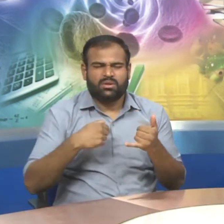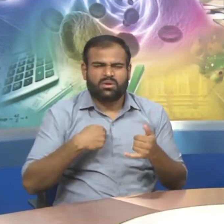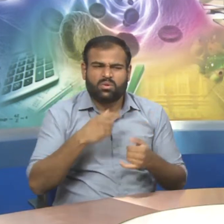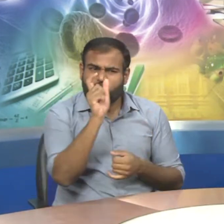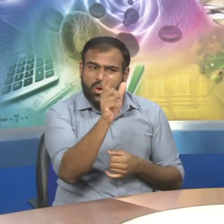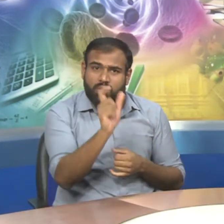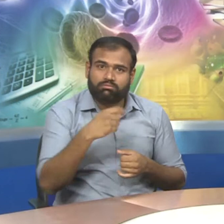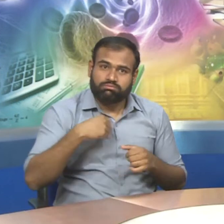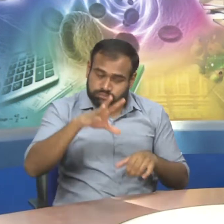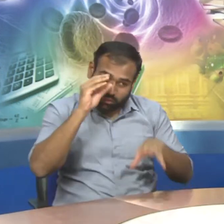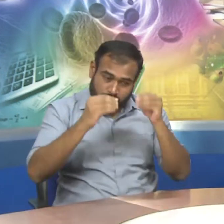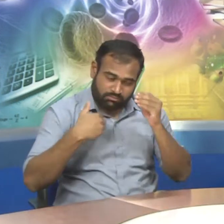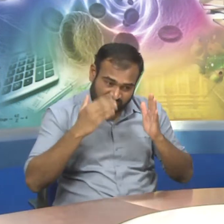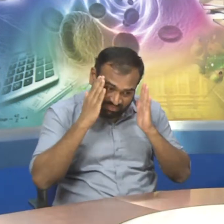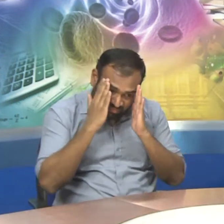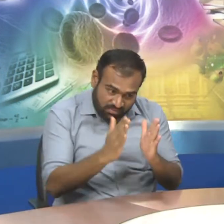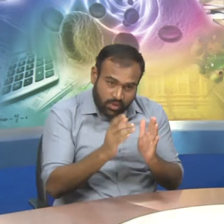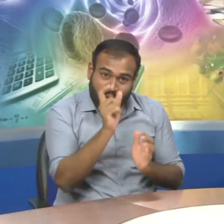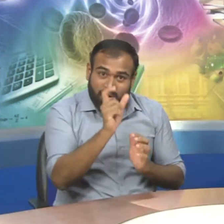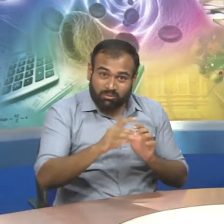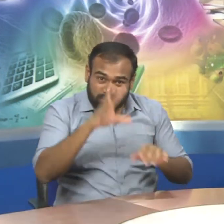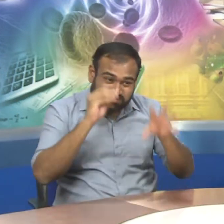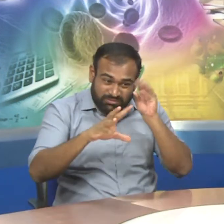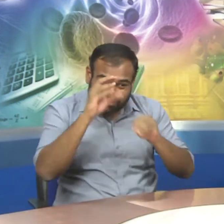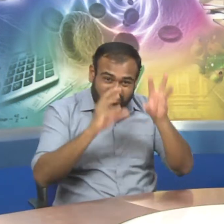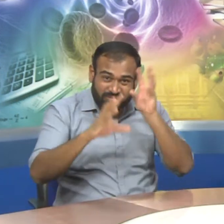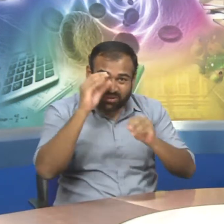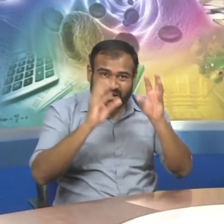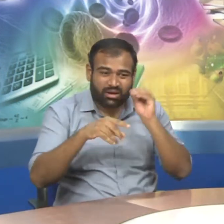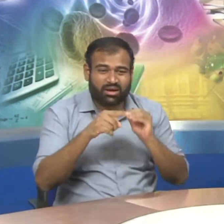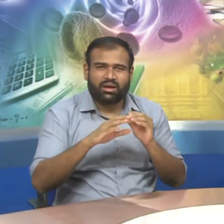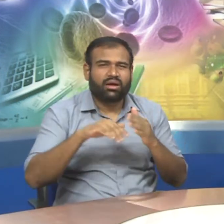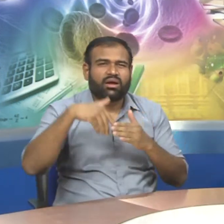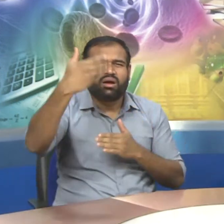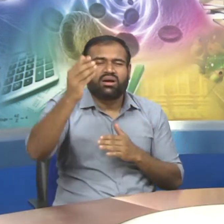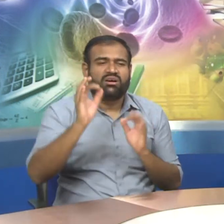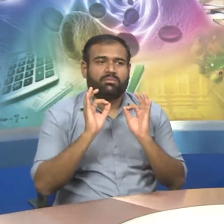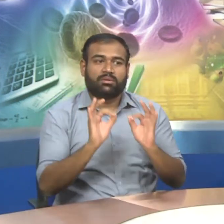It is not enough only to learn ISL vocabulary.